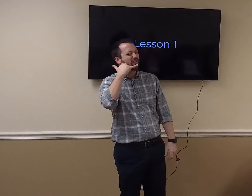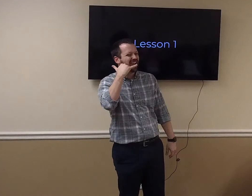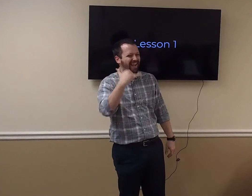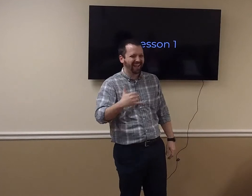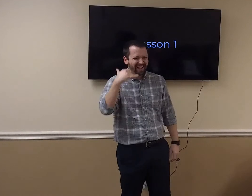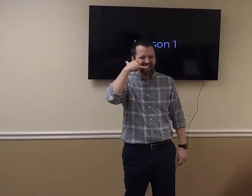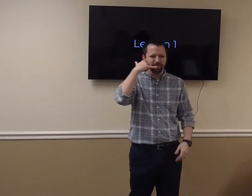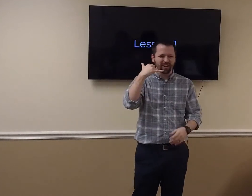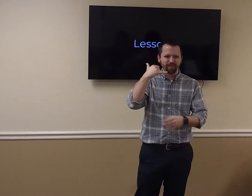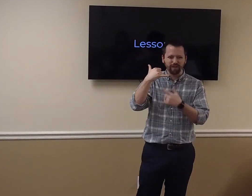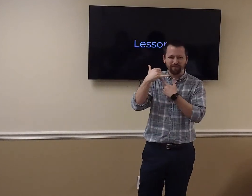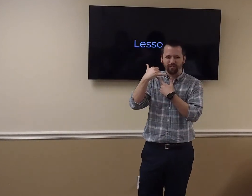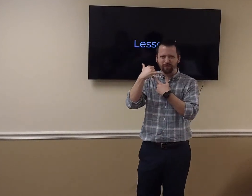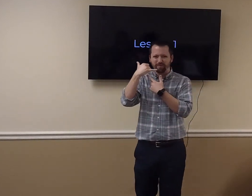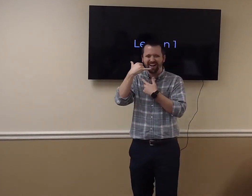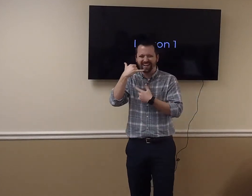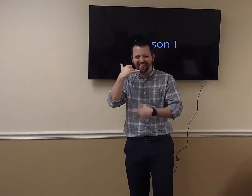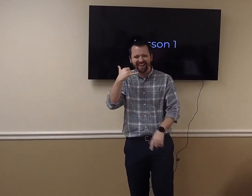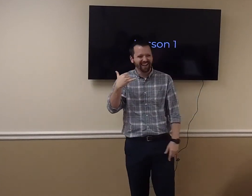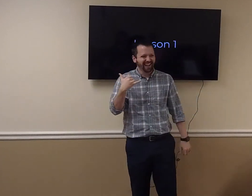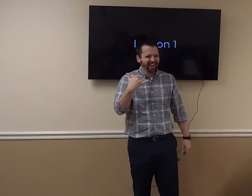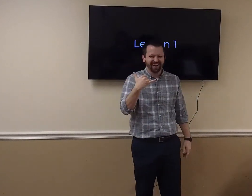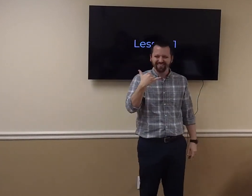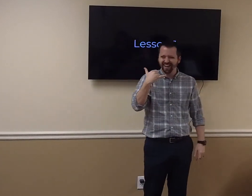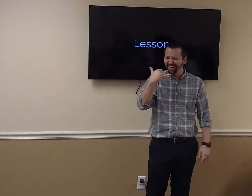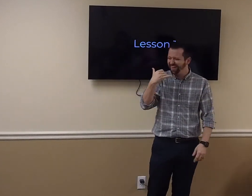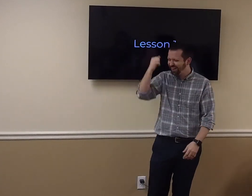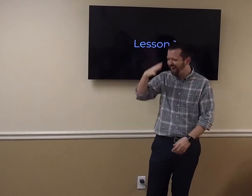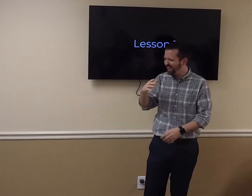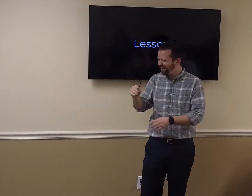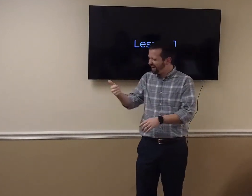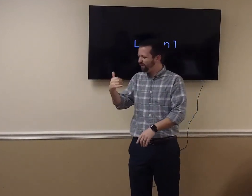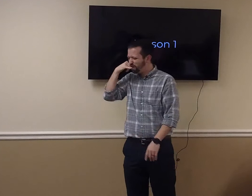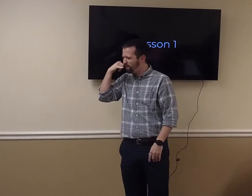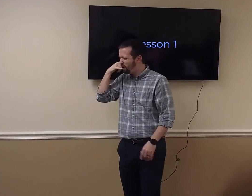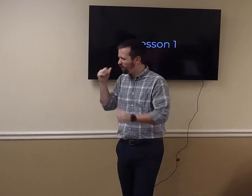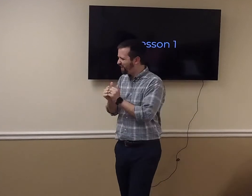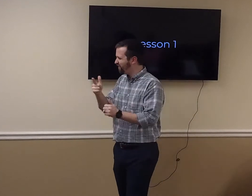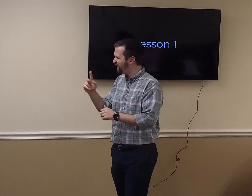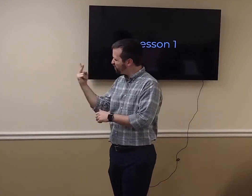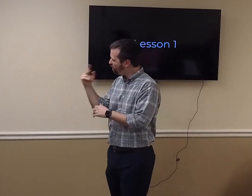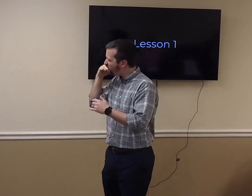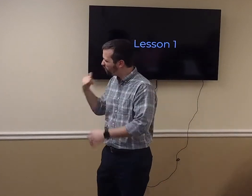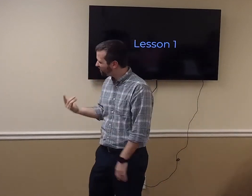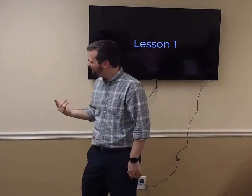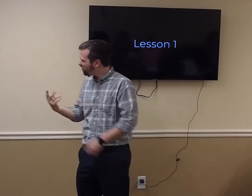phone!" And he pulled out a flip phone from his pocket. Oh my God. I had a flip phone with him. He had two phones. So